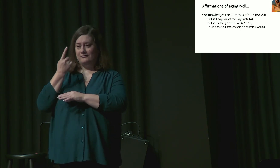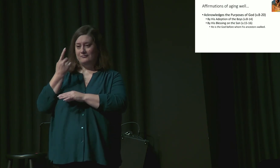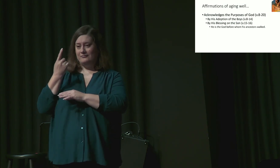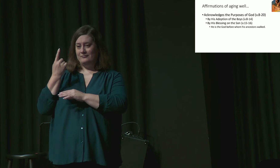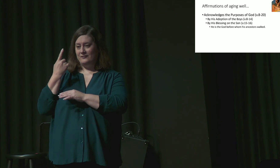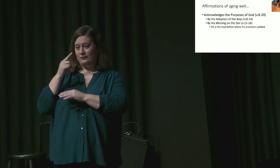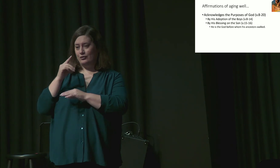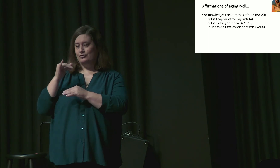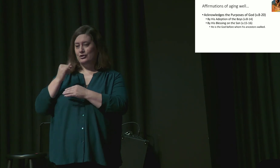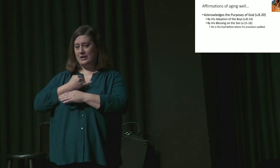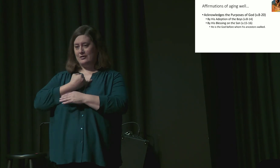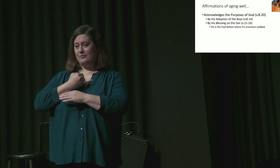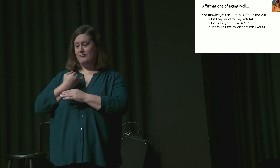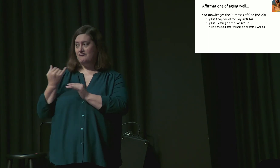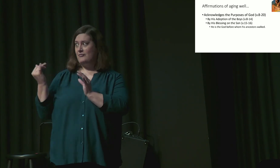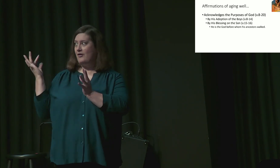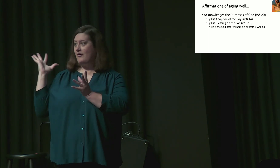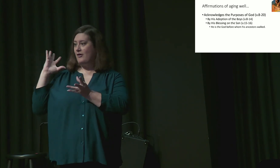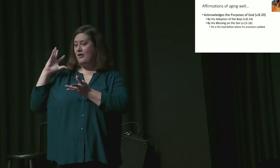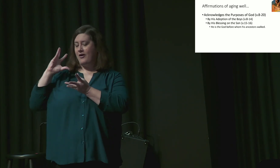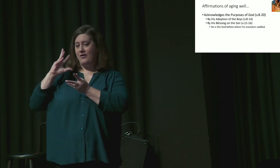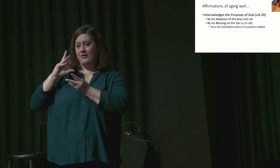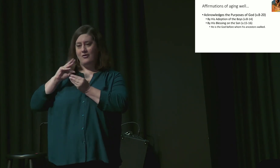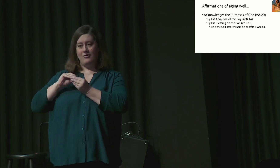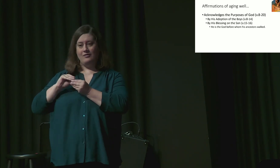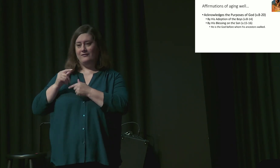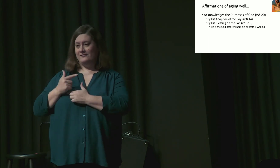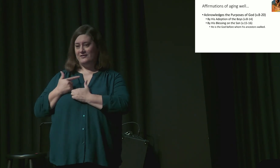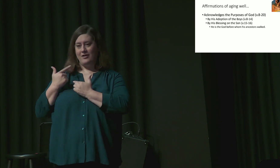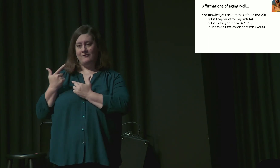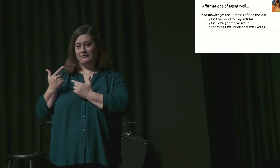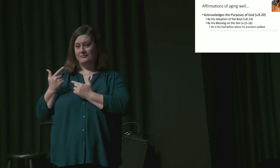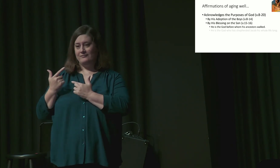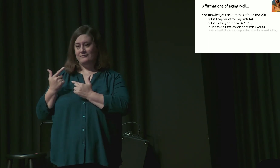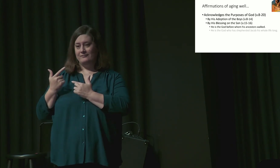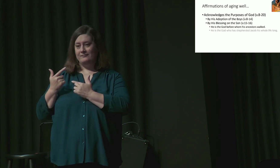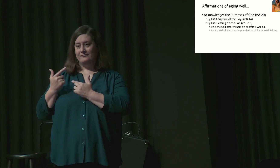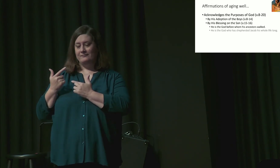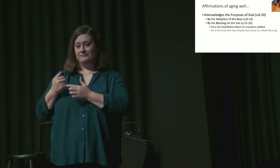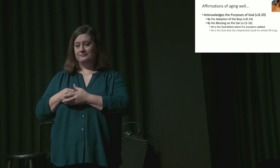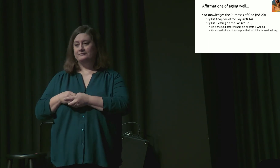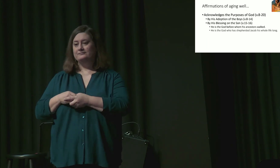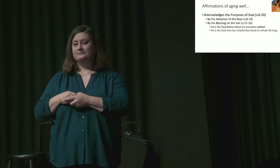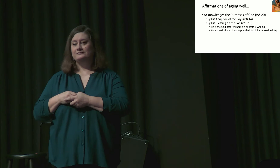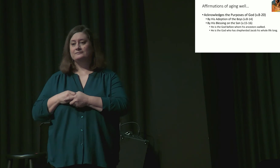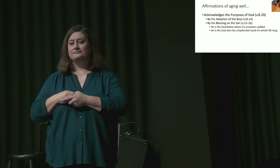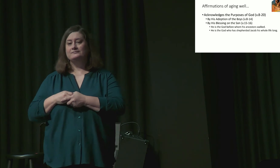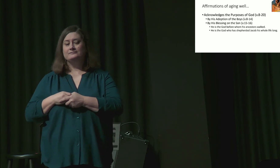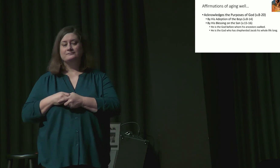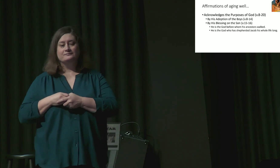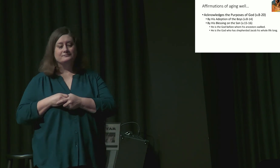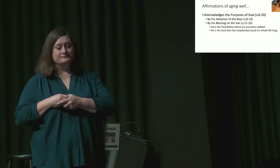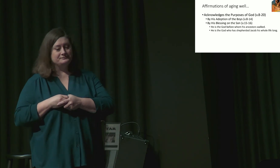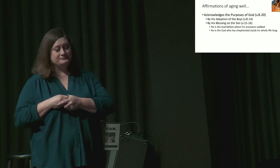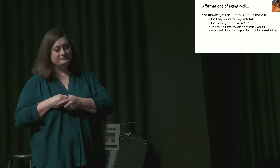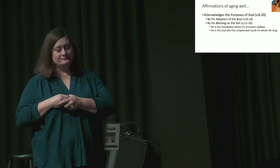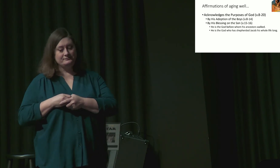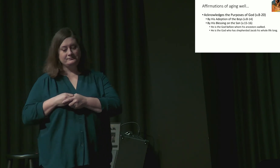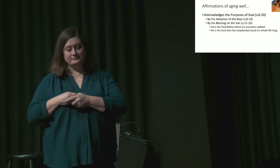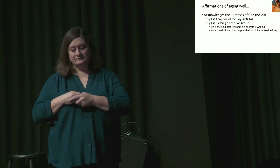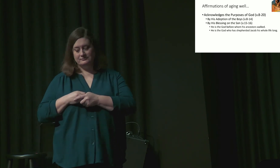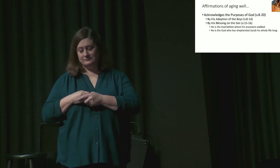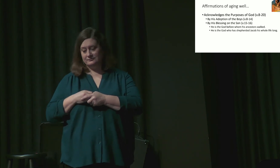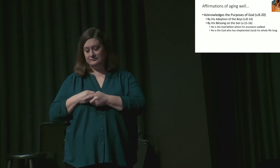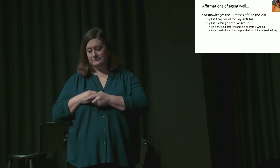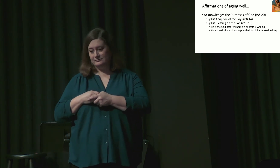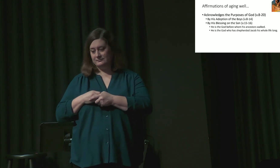acknowledgement. This is richer than it seems. Here is a shepherd who sees God as his shepherd and all the richness